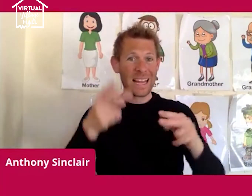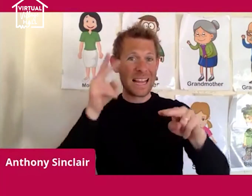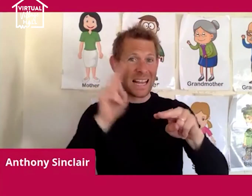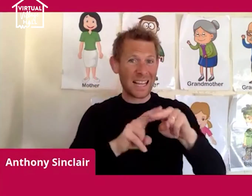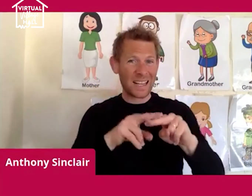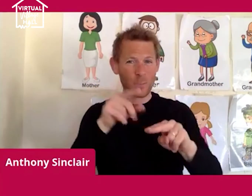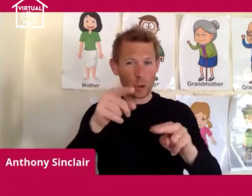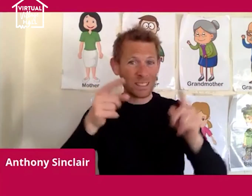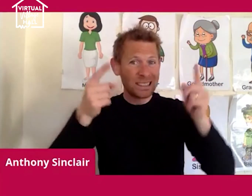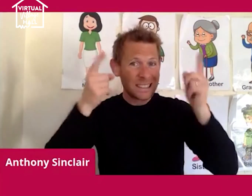that way.